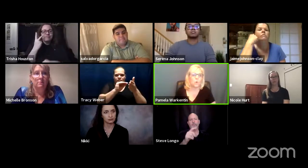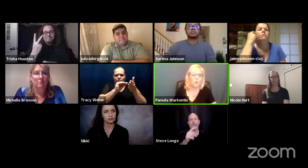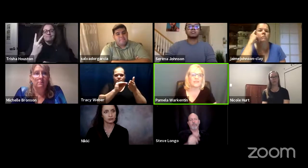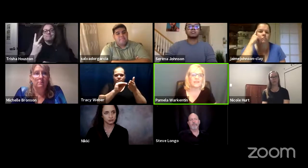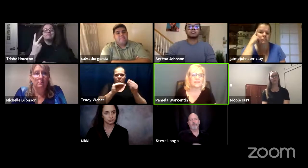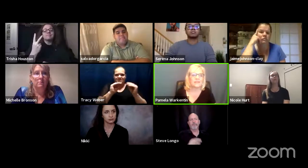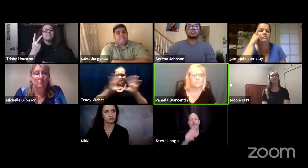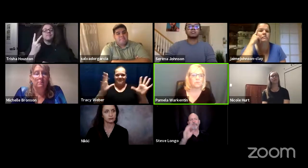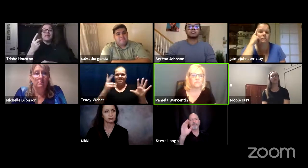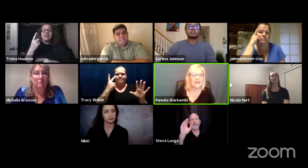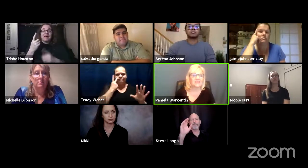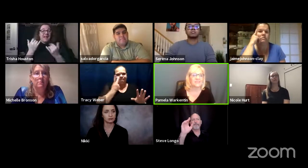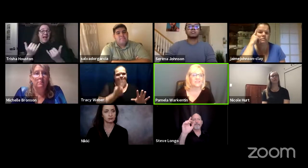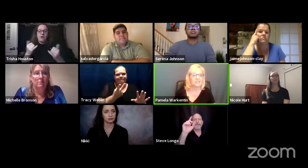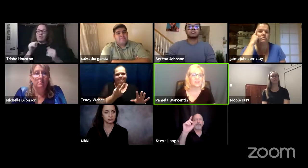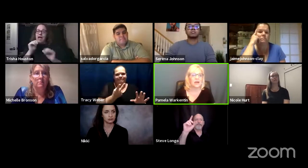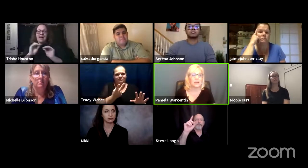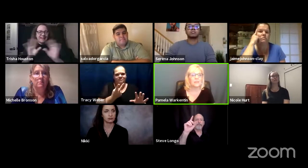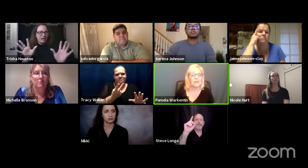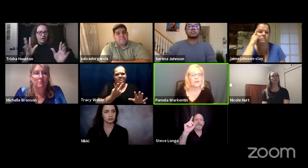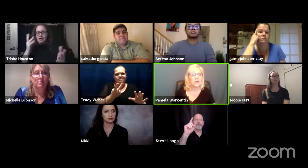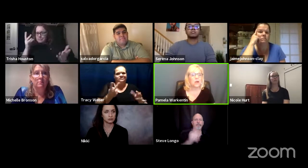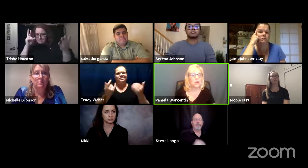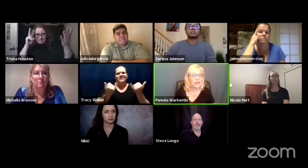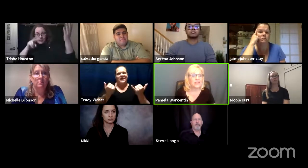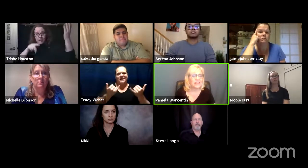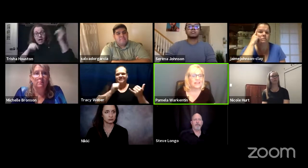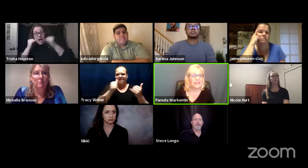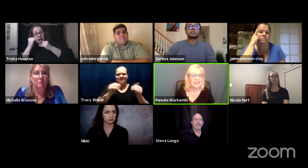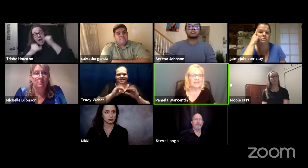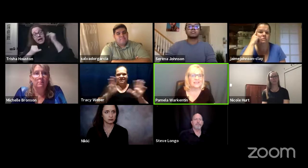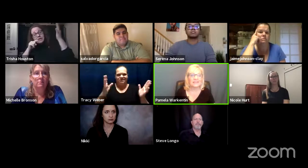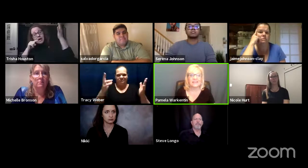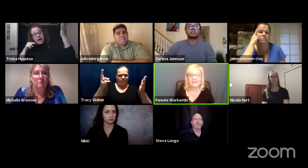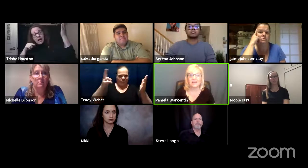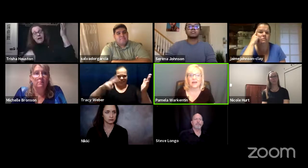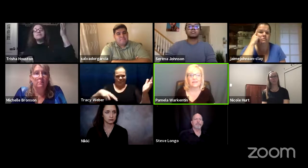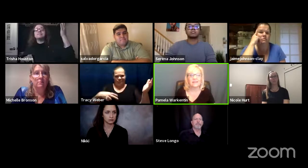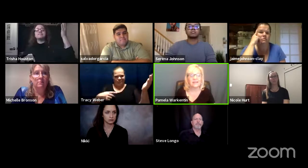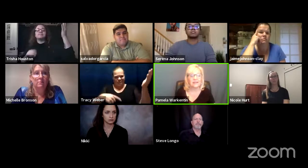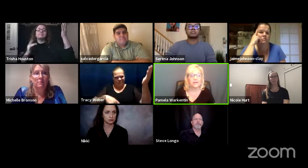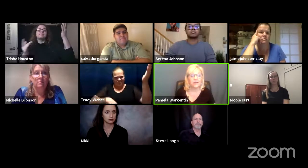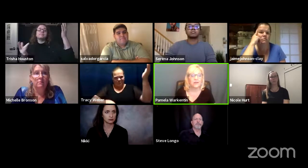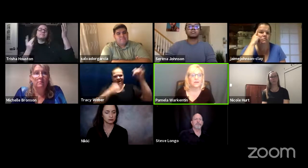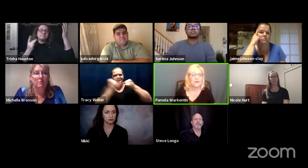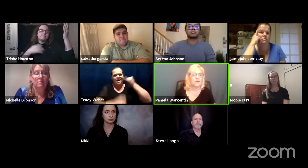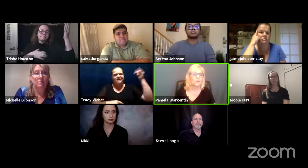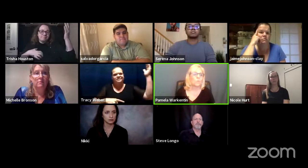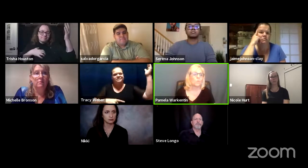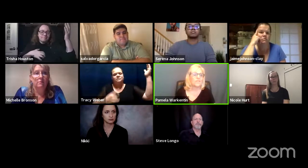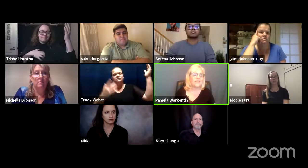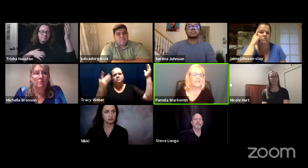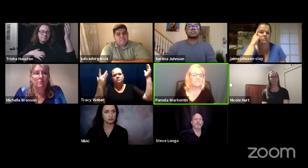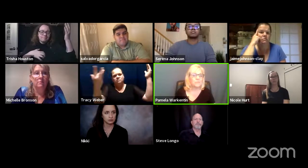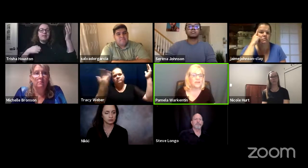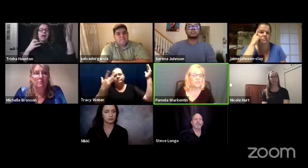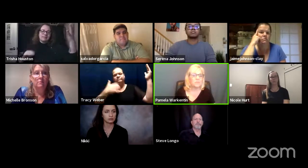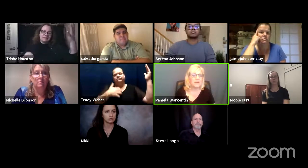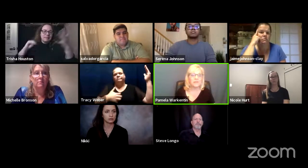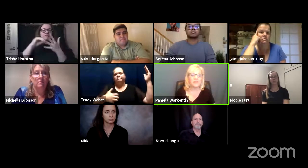going to need to move that discussion up. Currently, it is a little unclear. The information about the